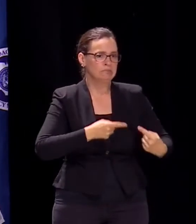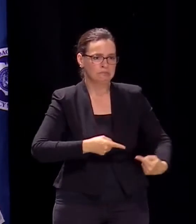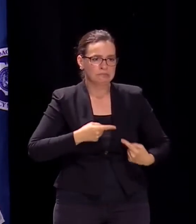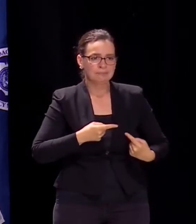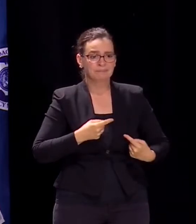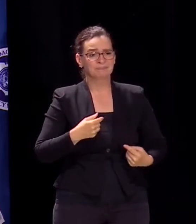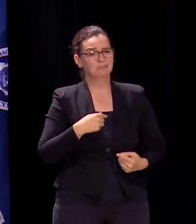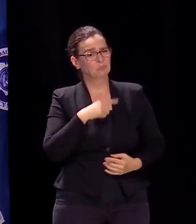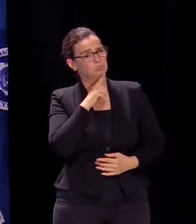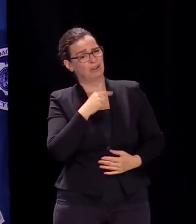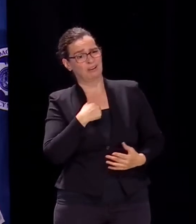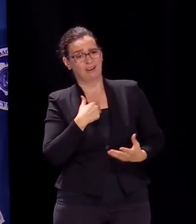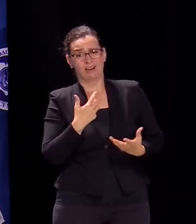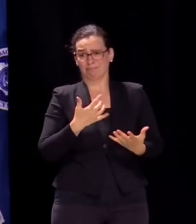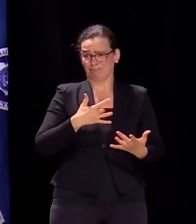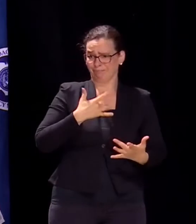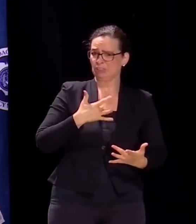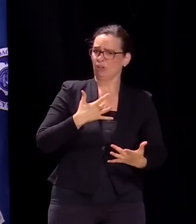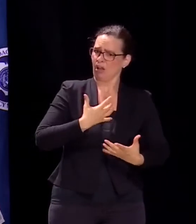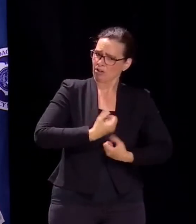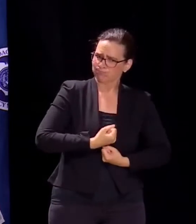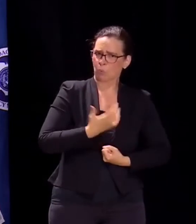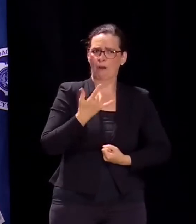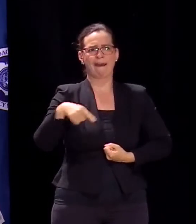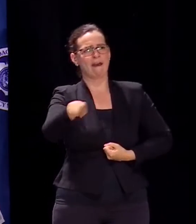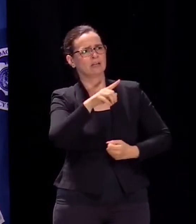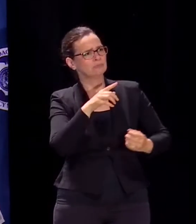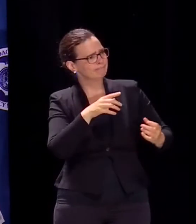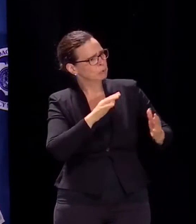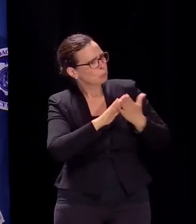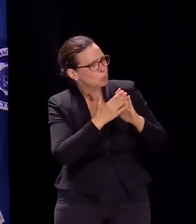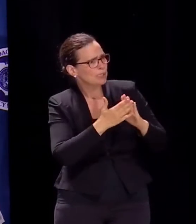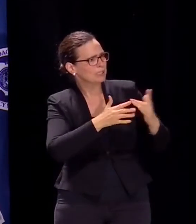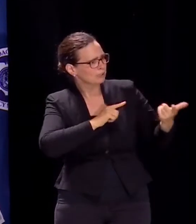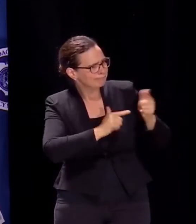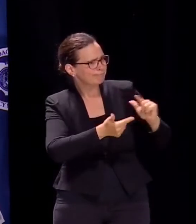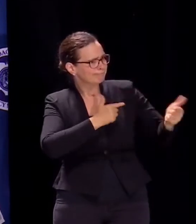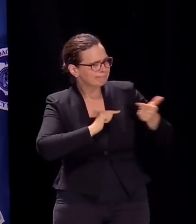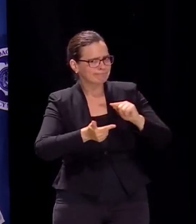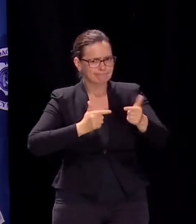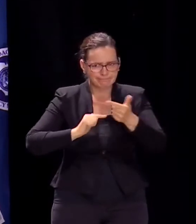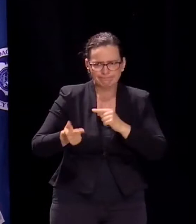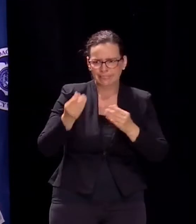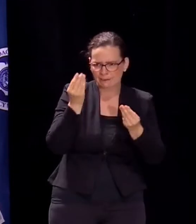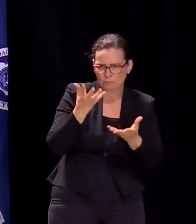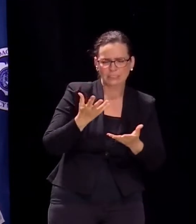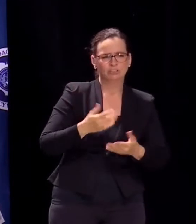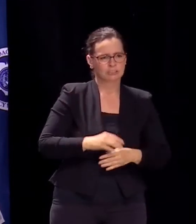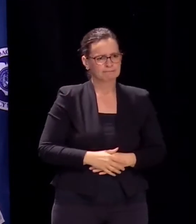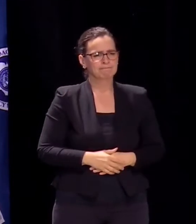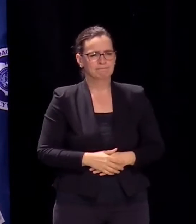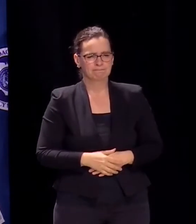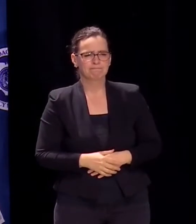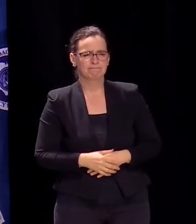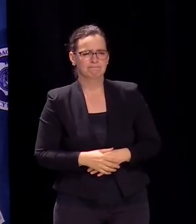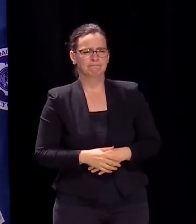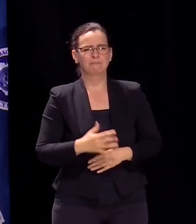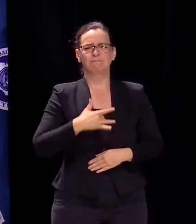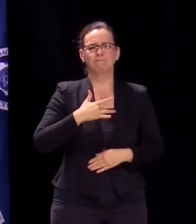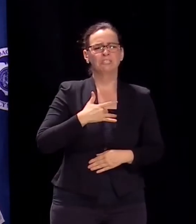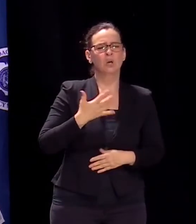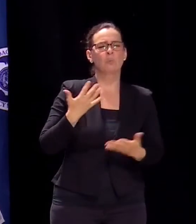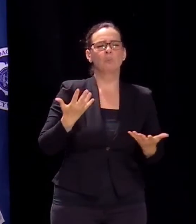be asked, that will be asked of the malls. I think what would be better is, here's what we expect. When you do this,